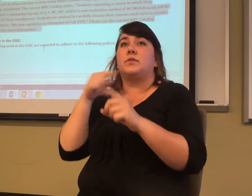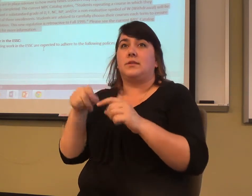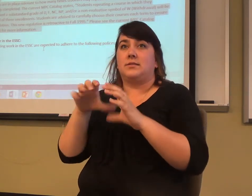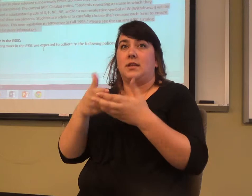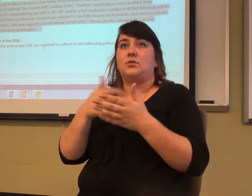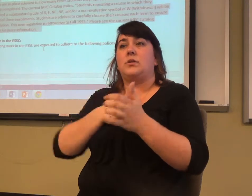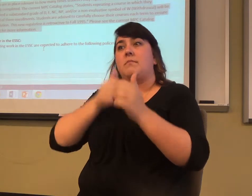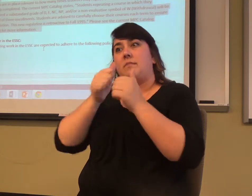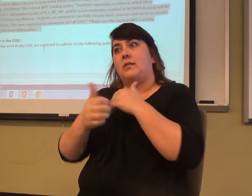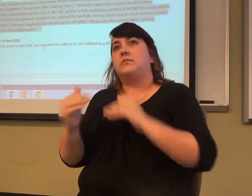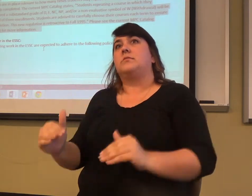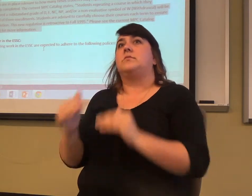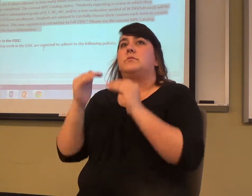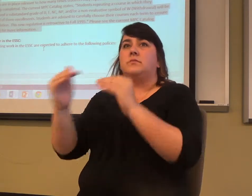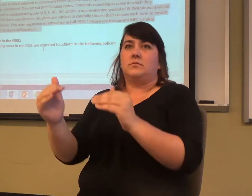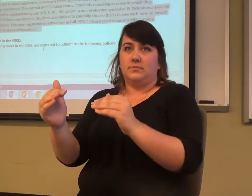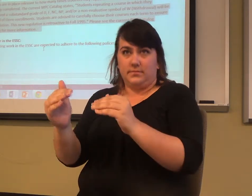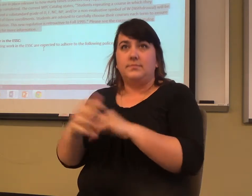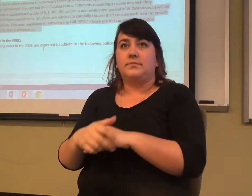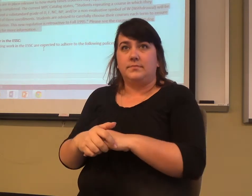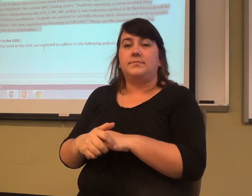class and on to the next one.